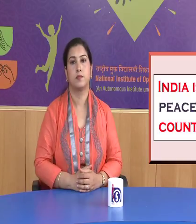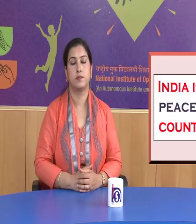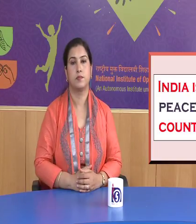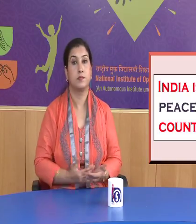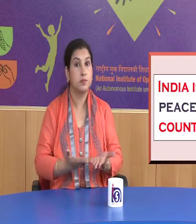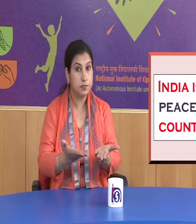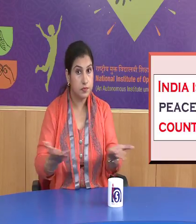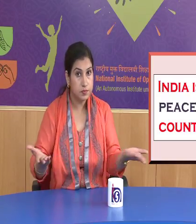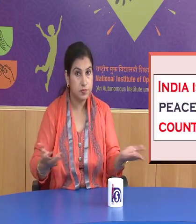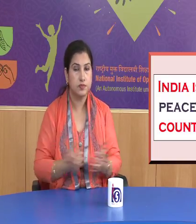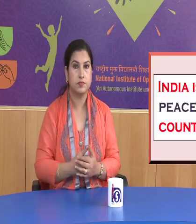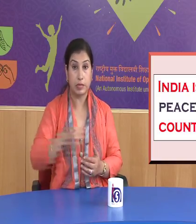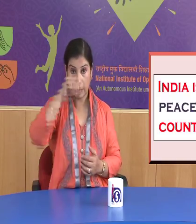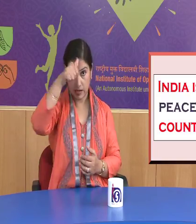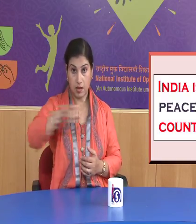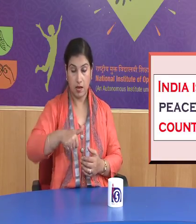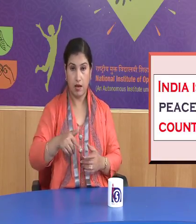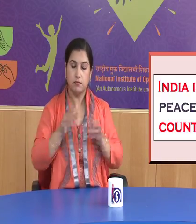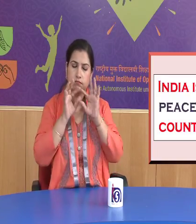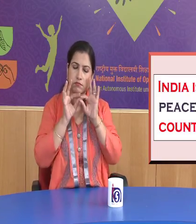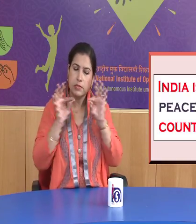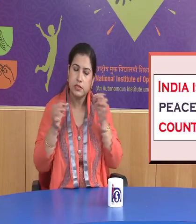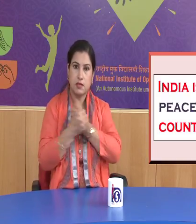Learners, India is a peace-loving country